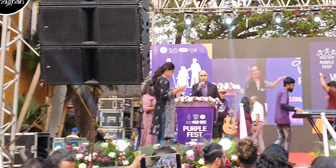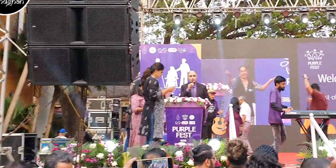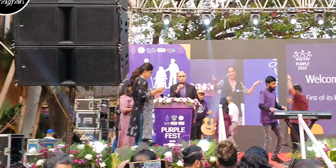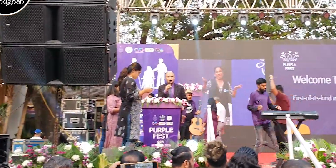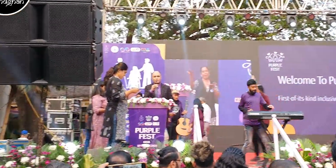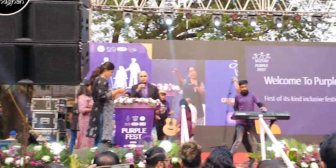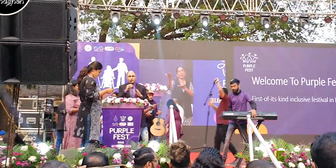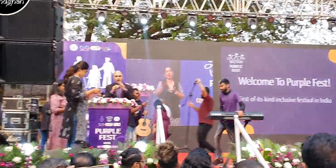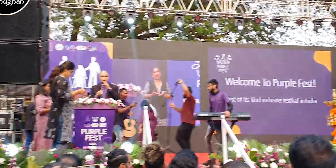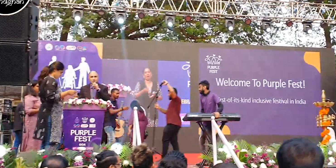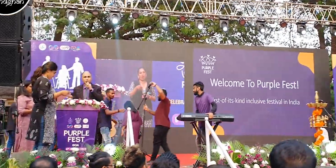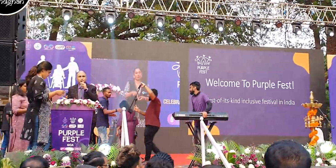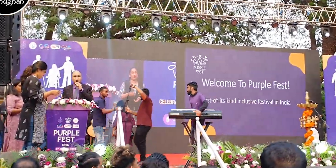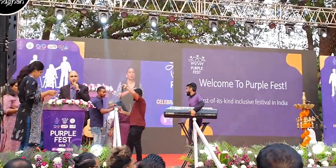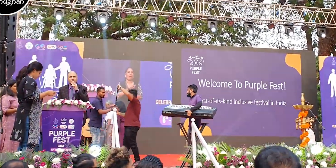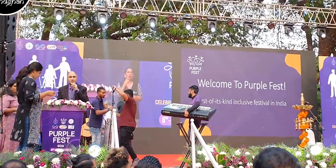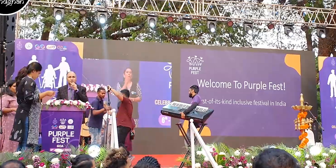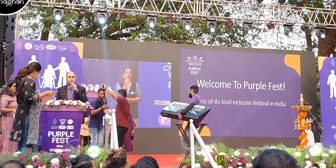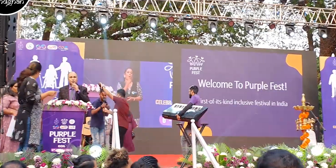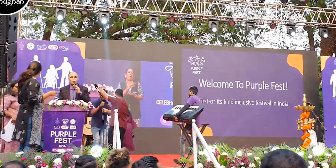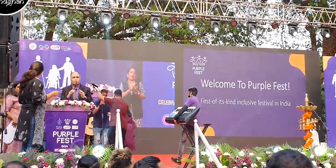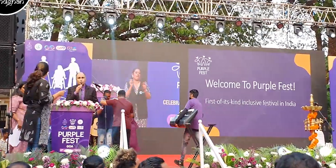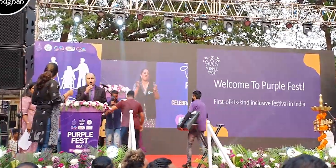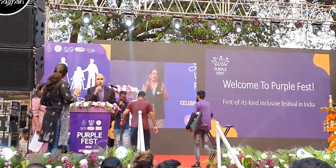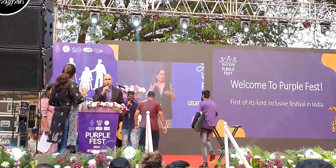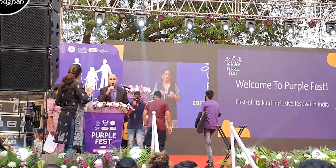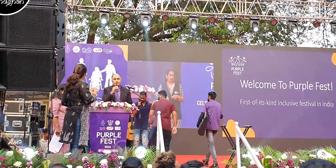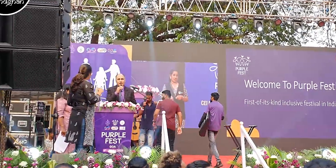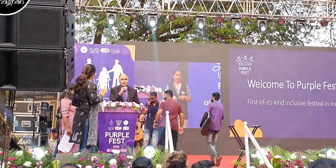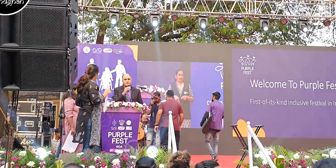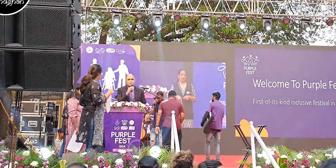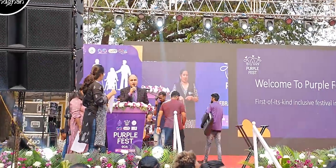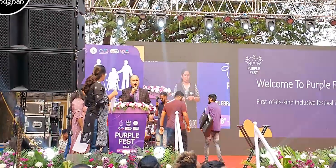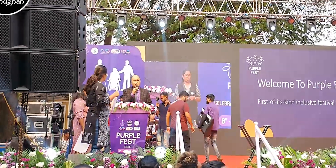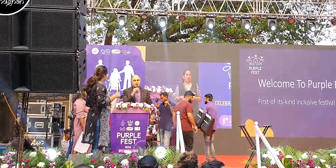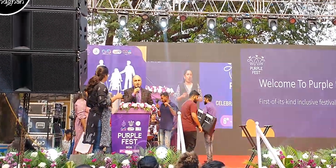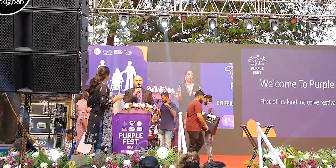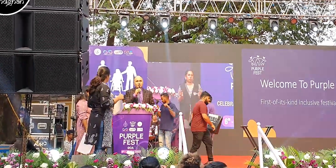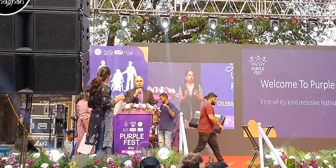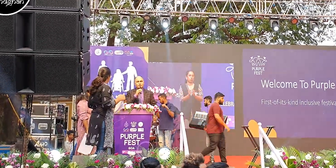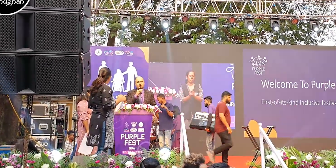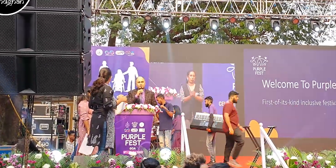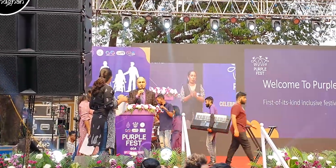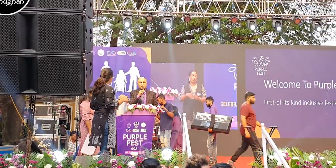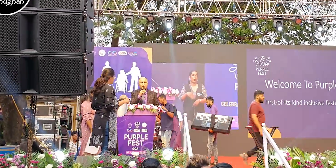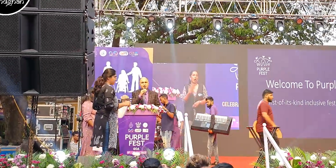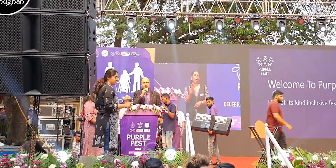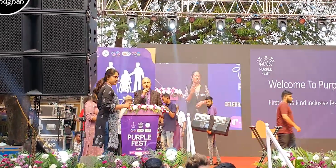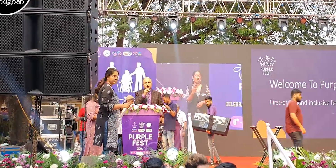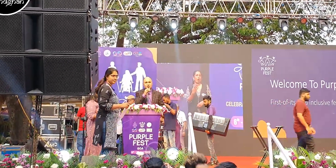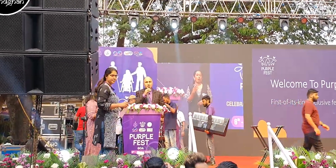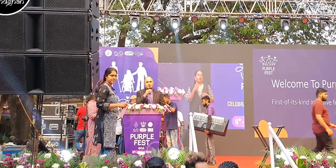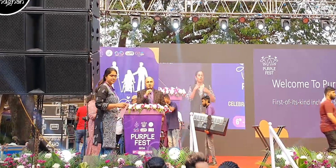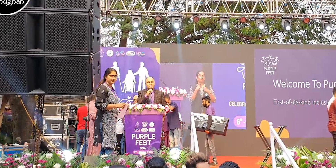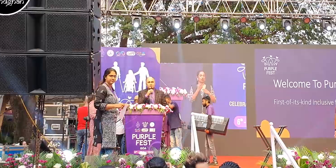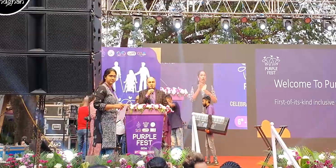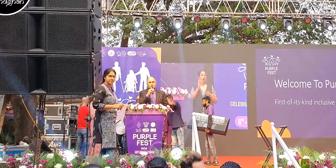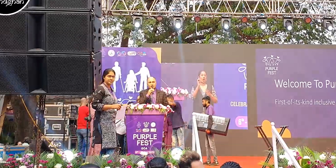Welcome to the Purple Fest, which is co-organized by the Office of the State